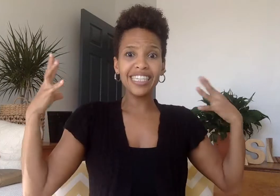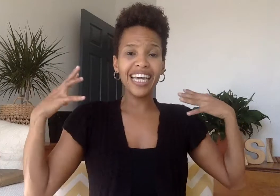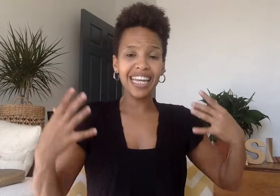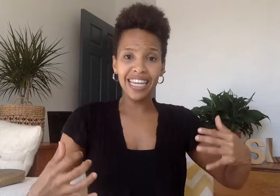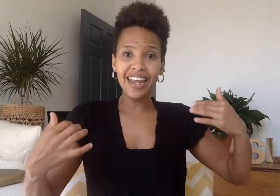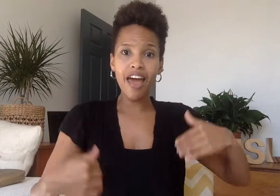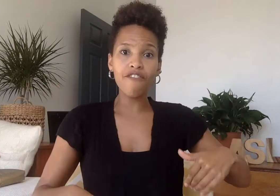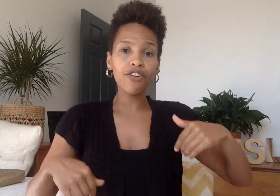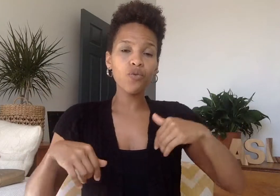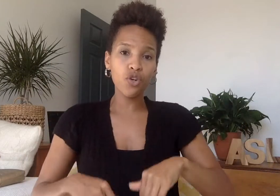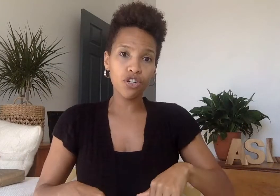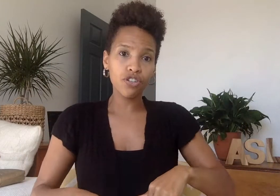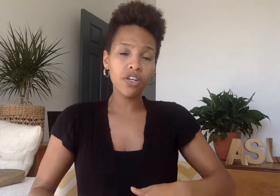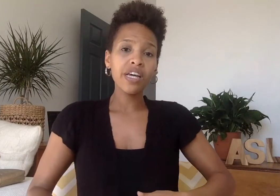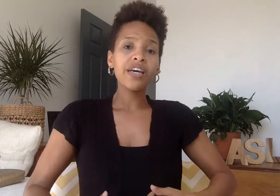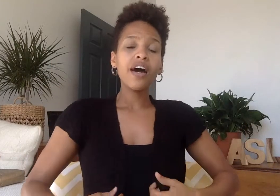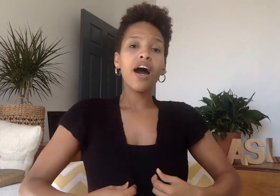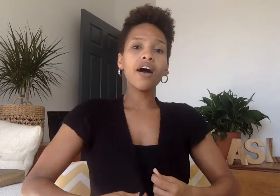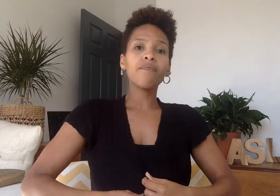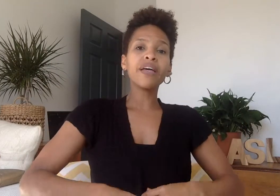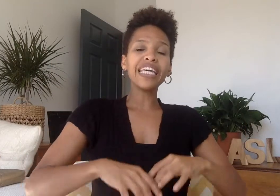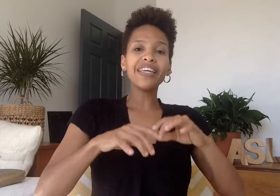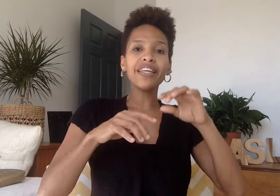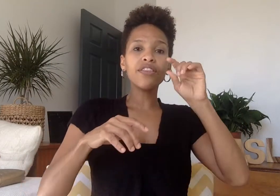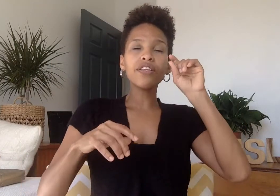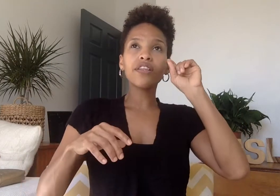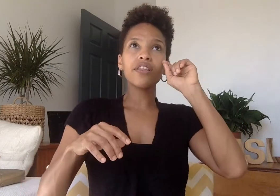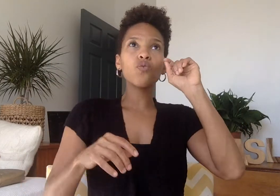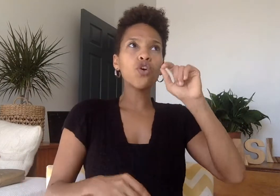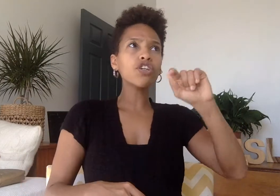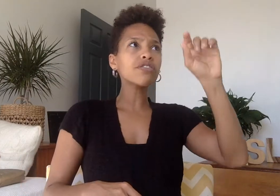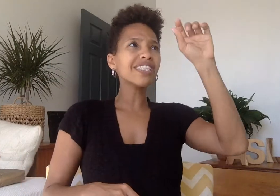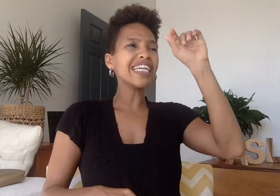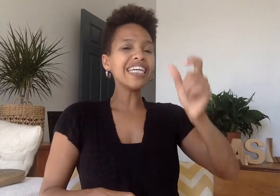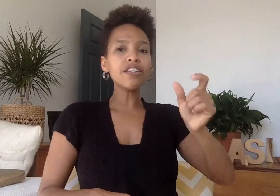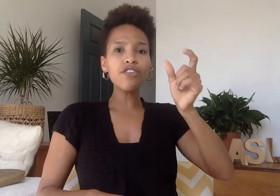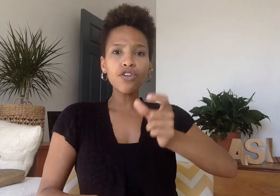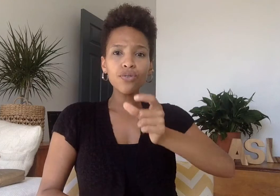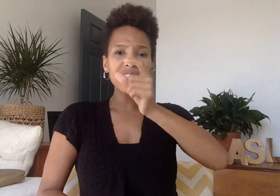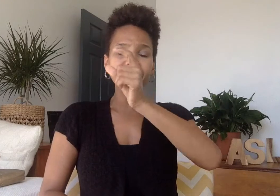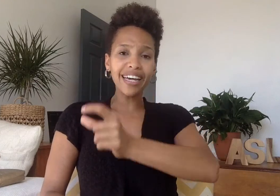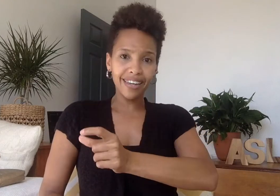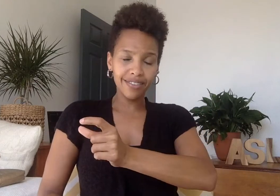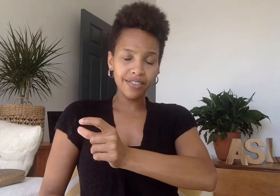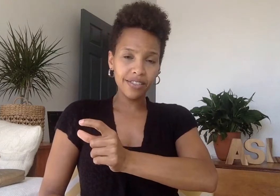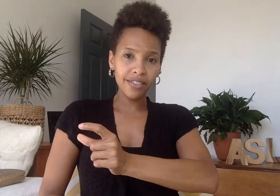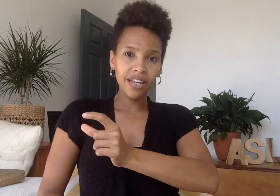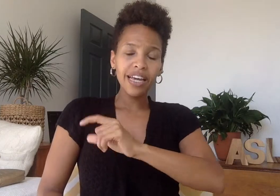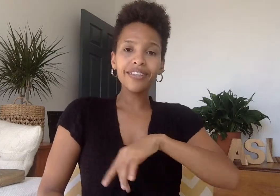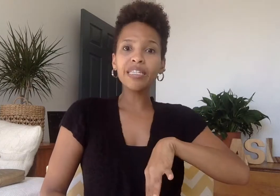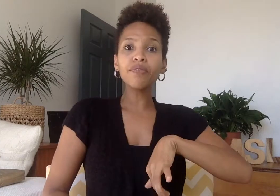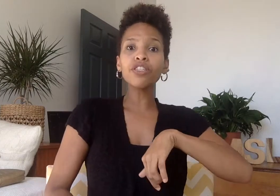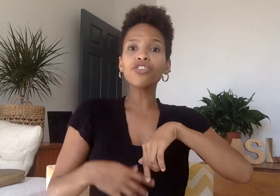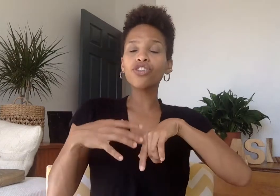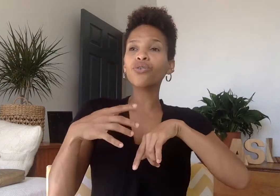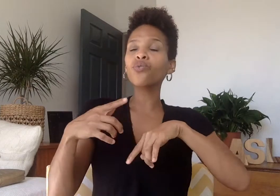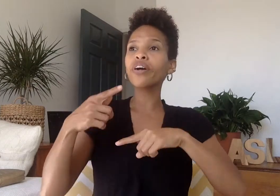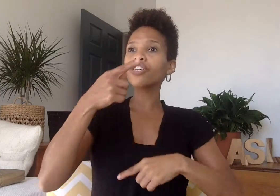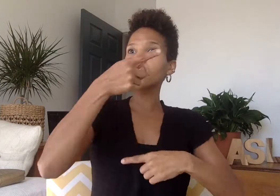get in every word. The words in those seconds, it's similar to where she